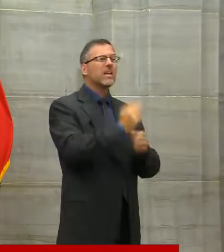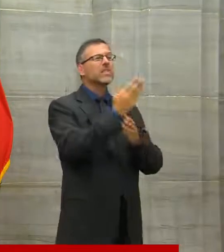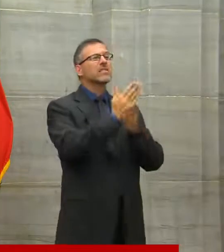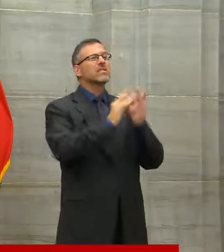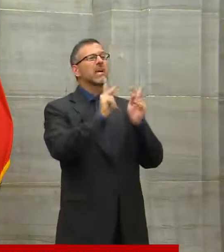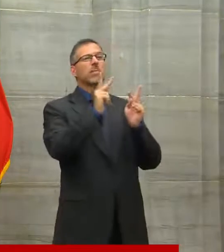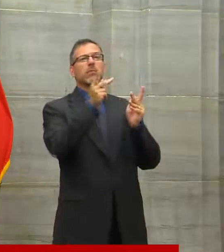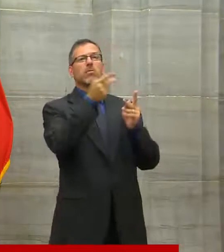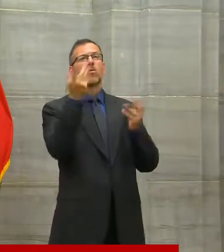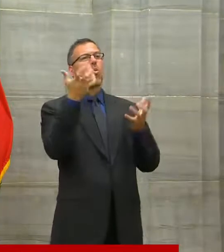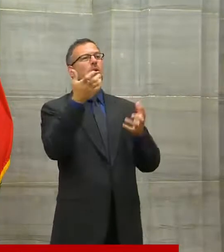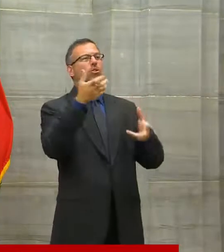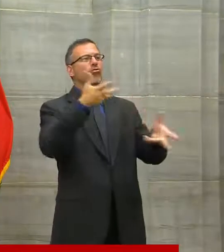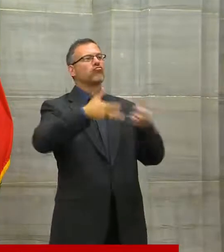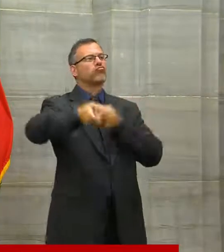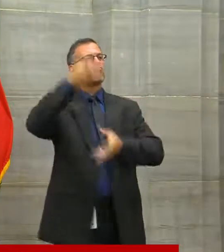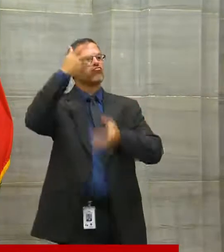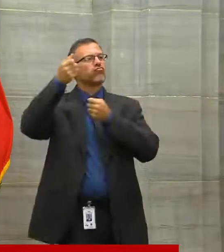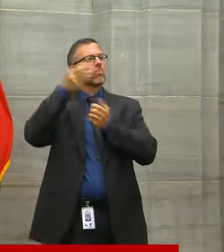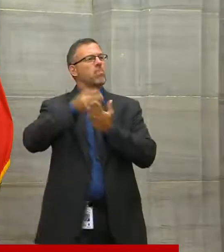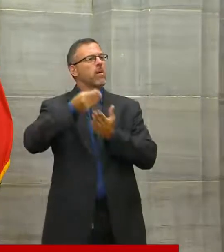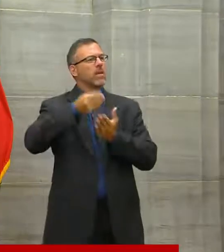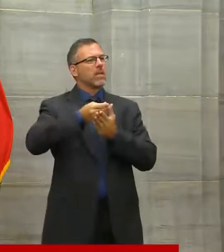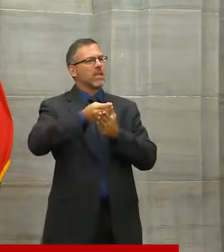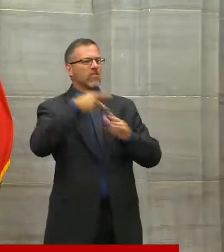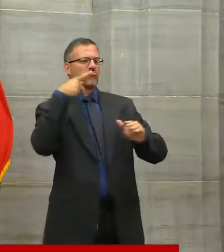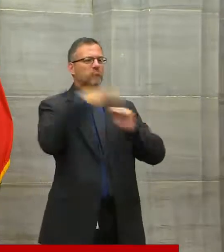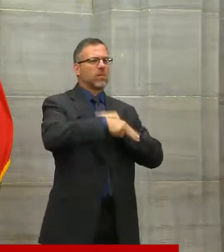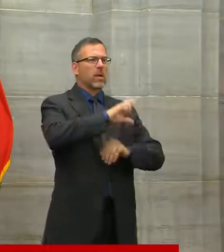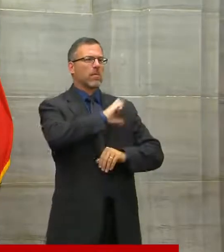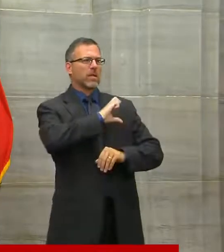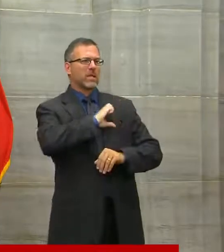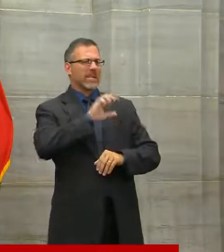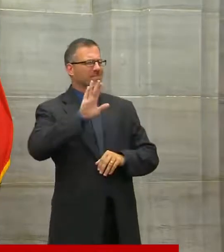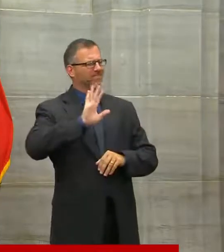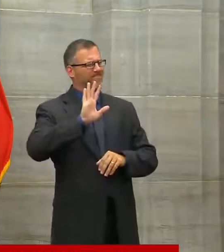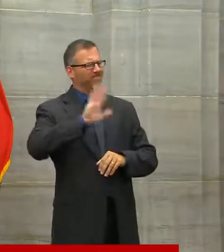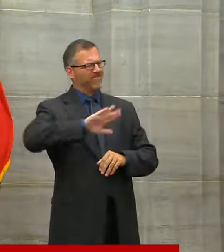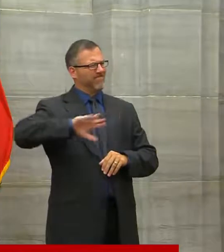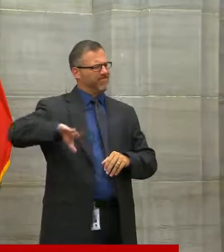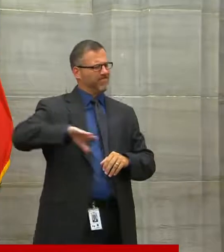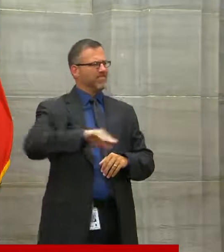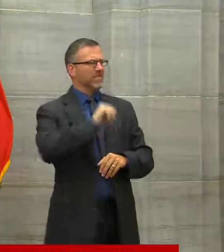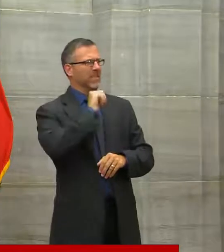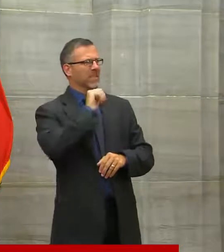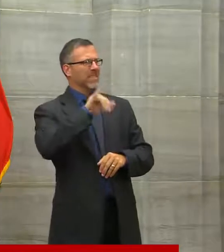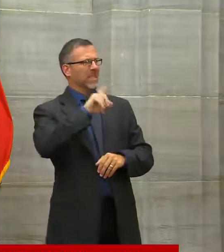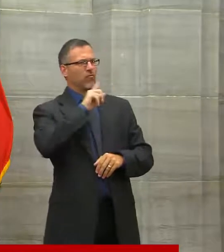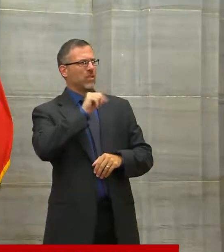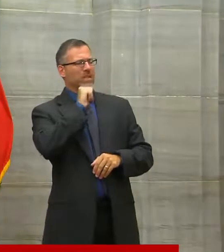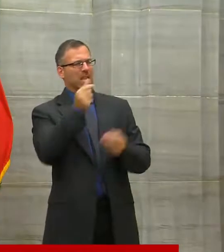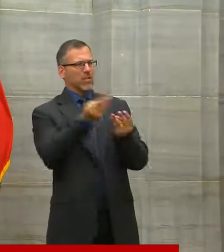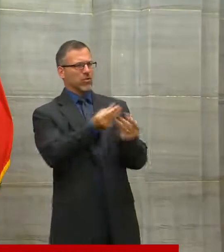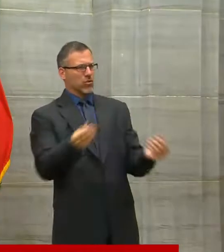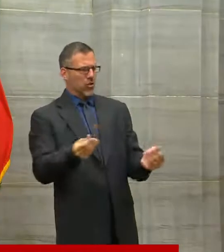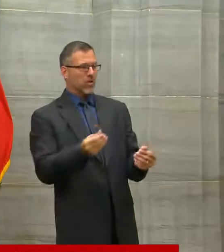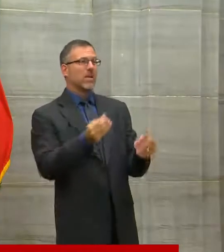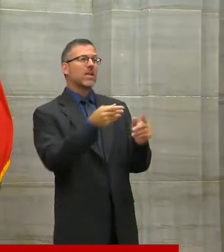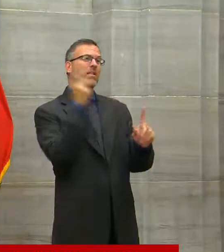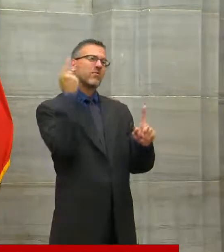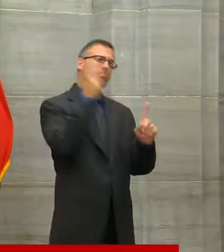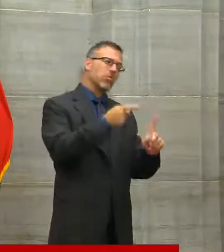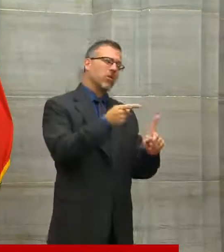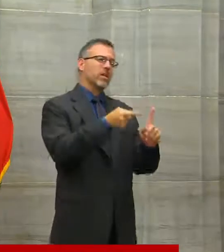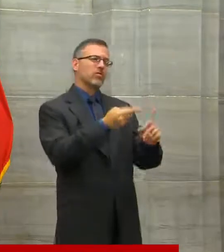approach that misses the mark on both advancing justice and strengthening interaction with the communities that they